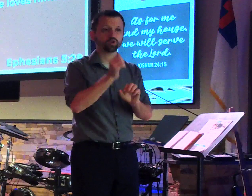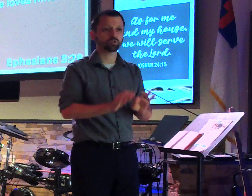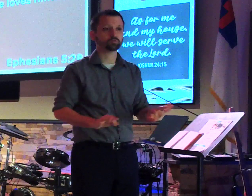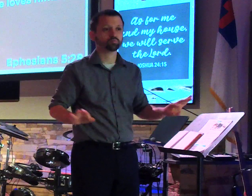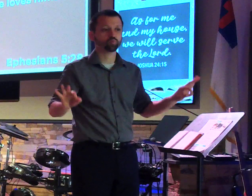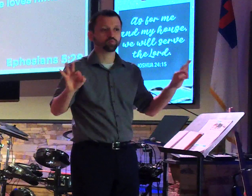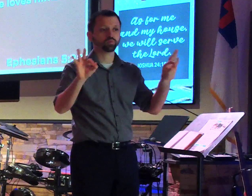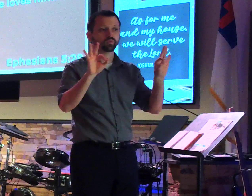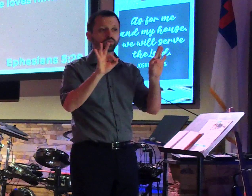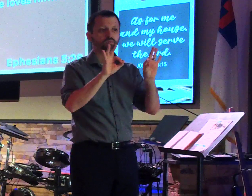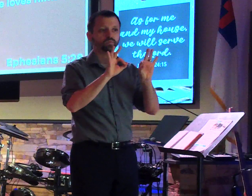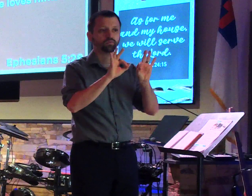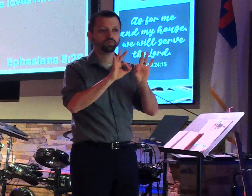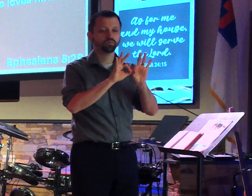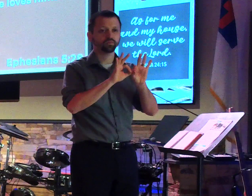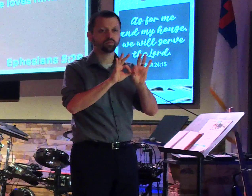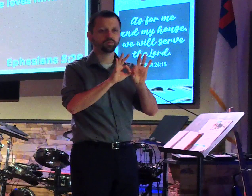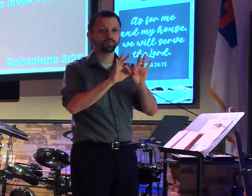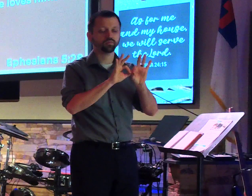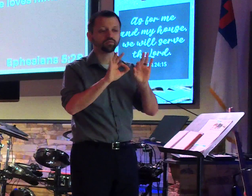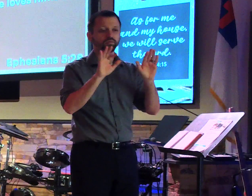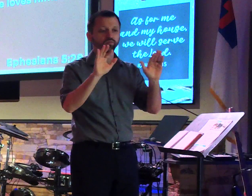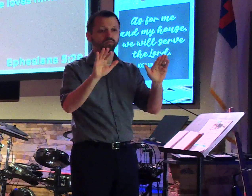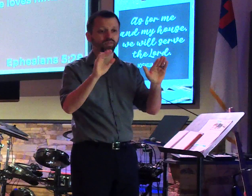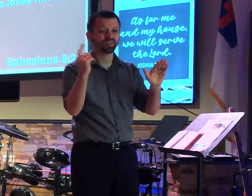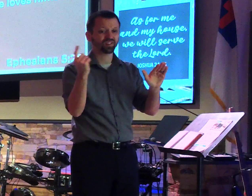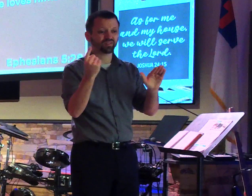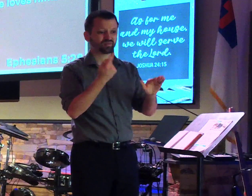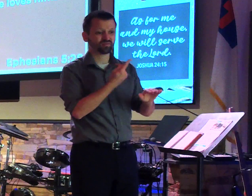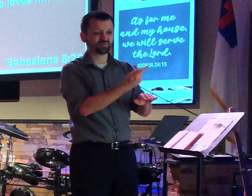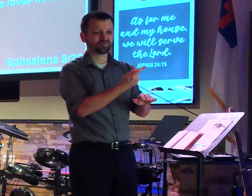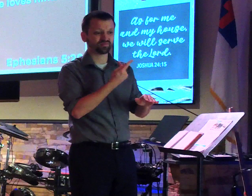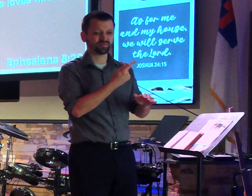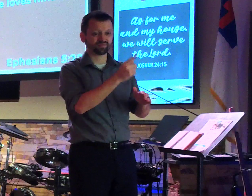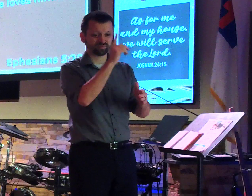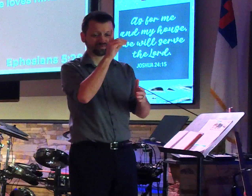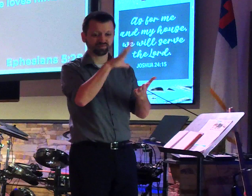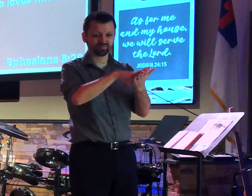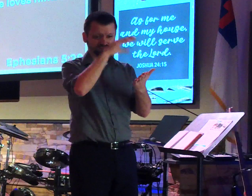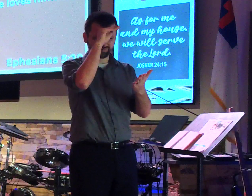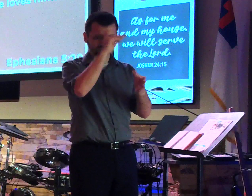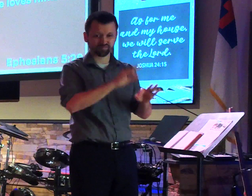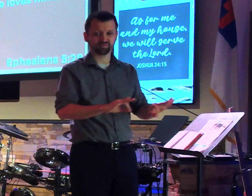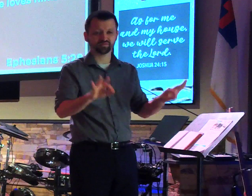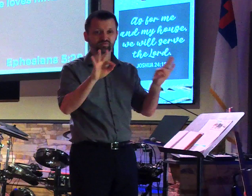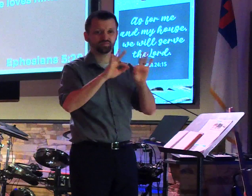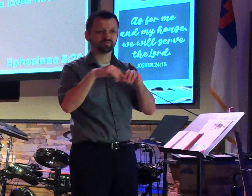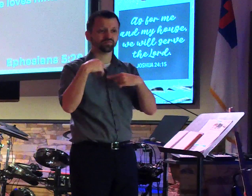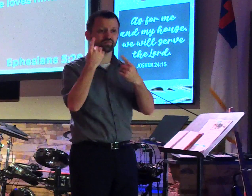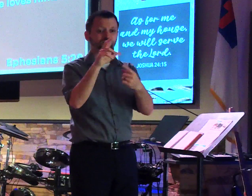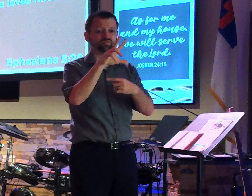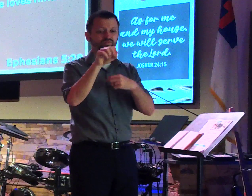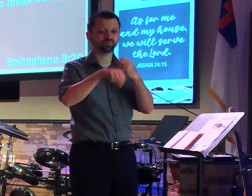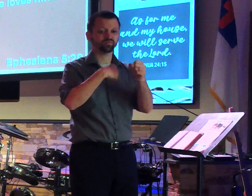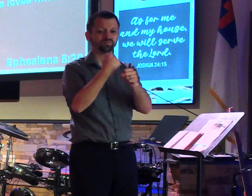thing, and this is something that Denise and I have learned, this has served us well. Over 30 years of